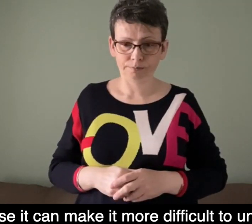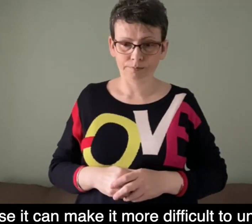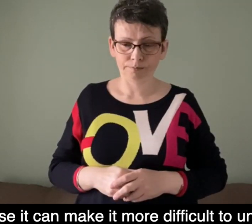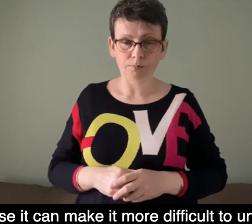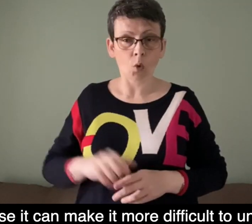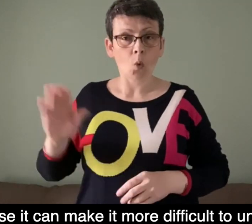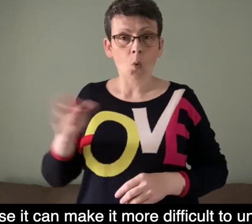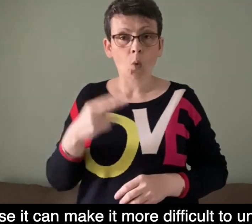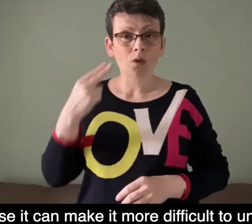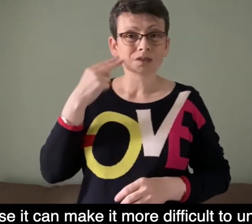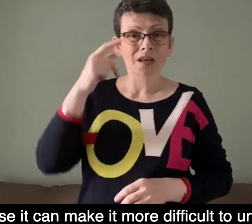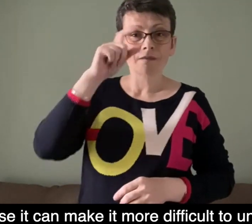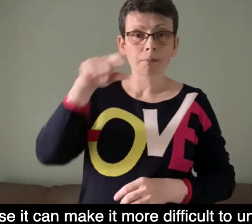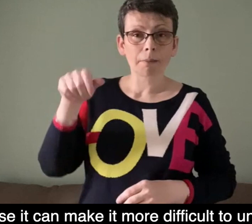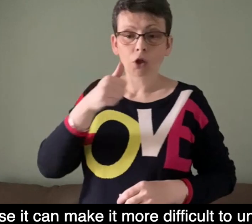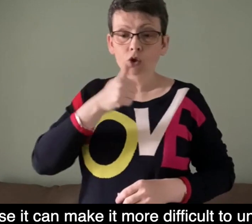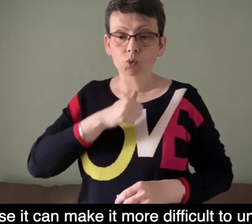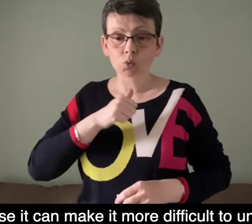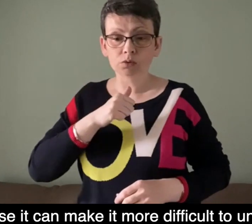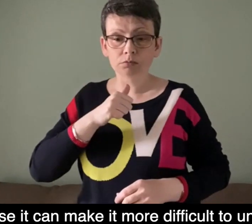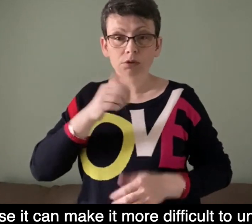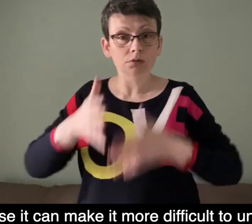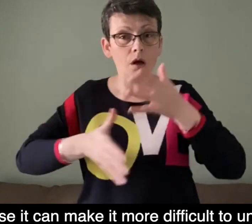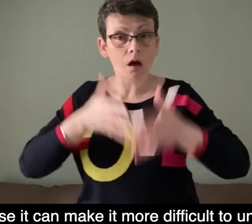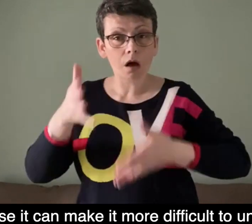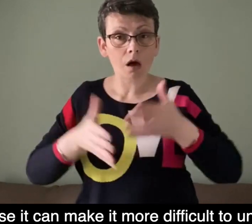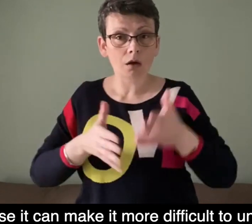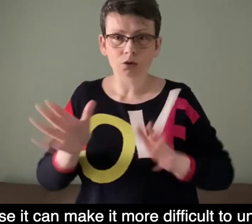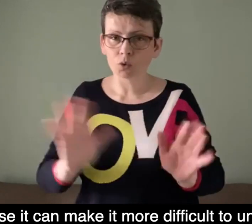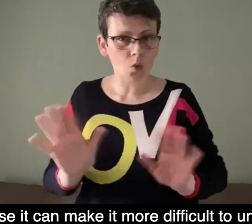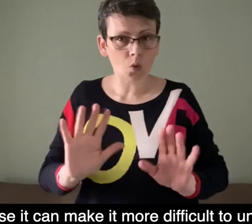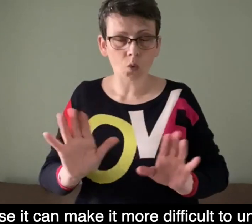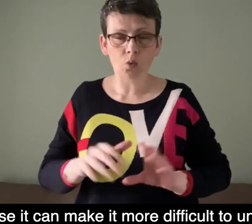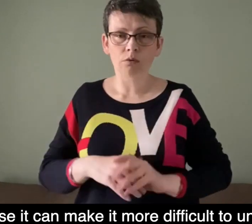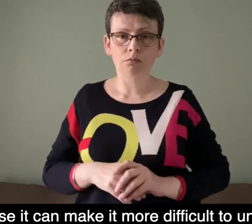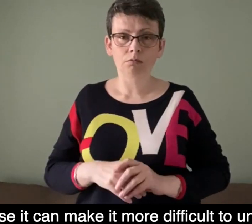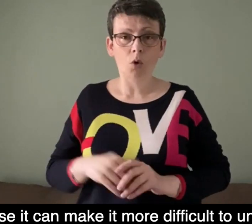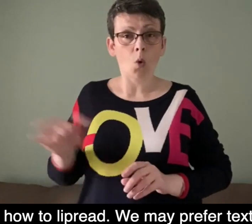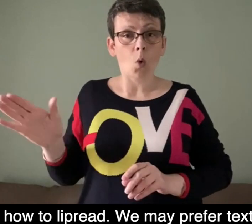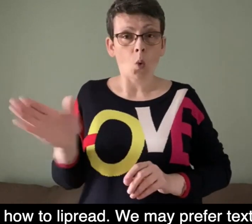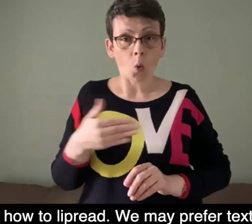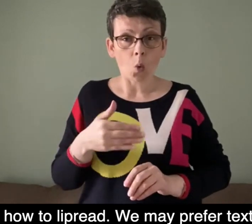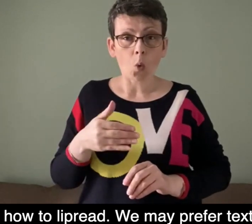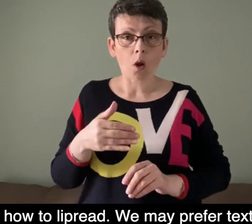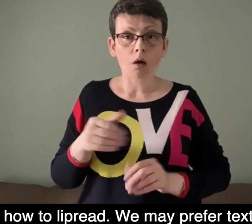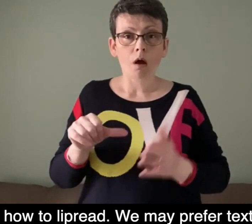Not every deaf person uses sign language. Not all deaf people know how to lip read.